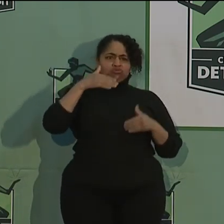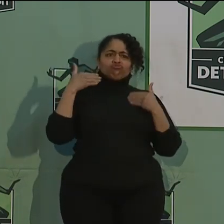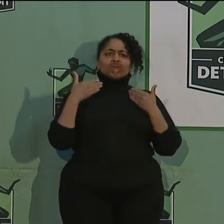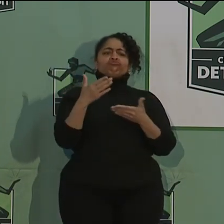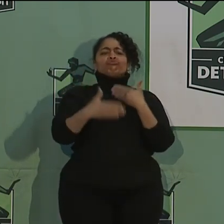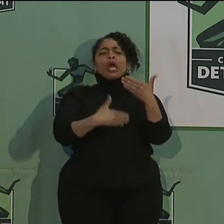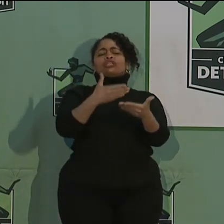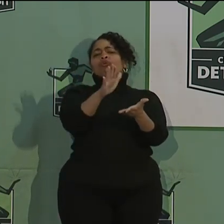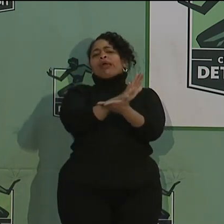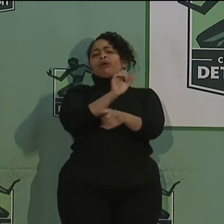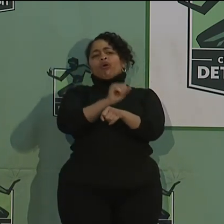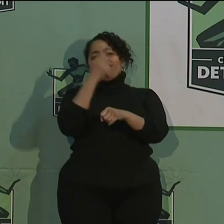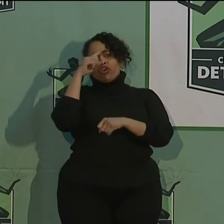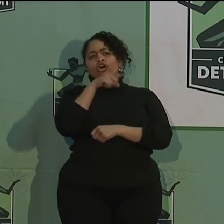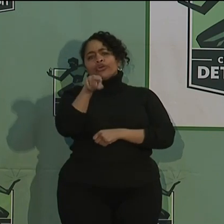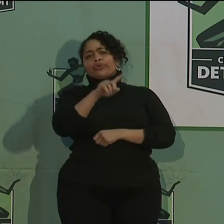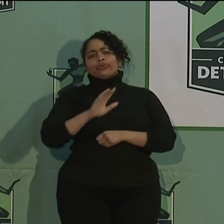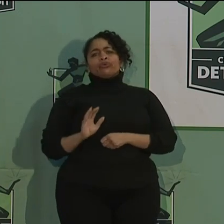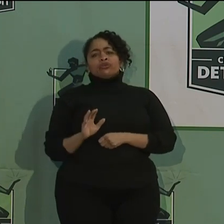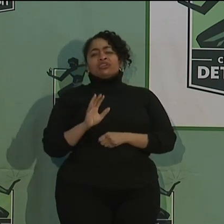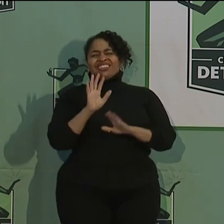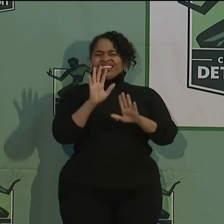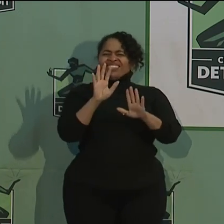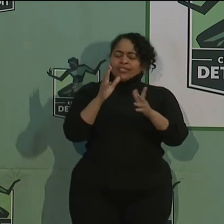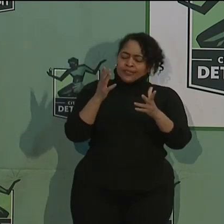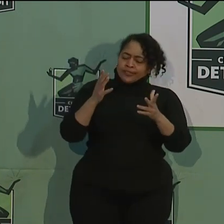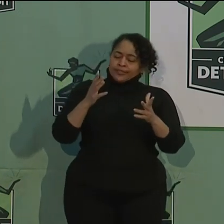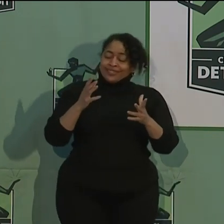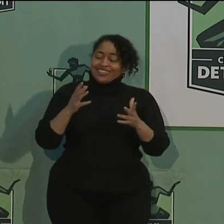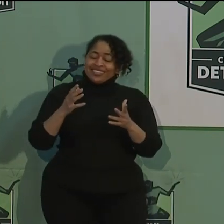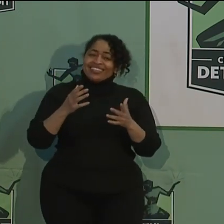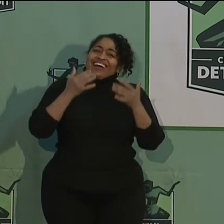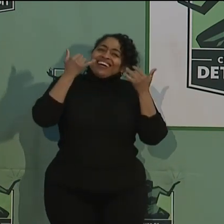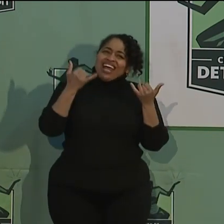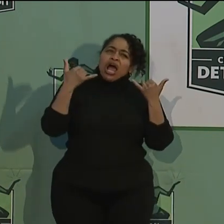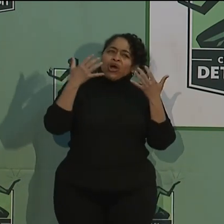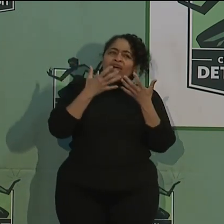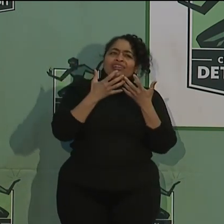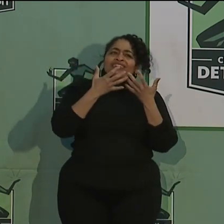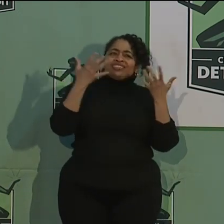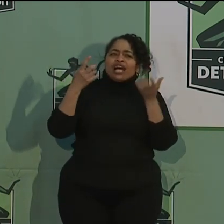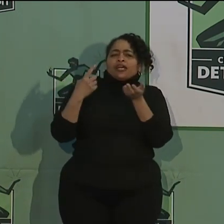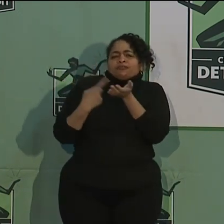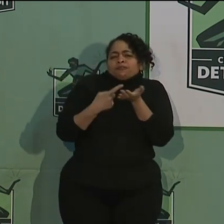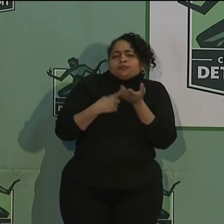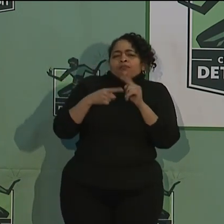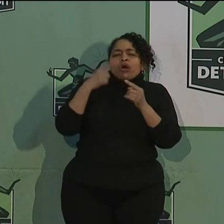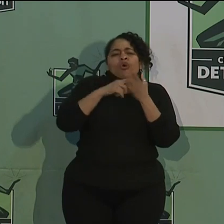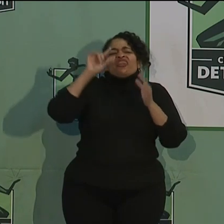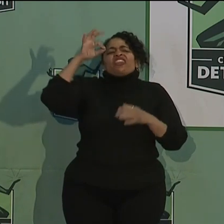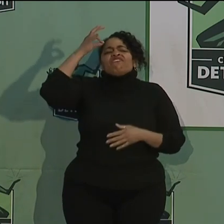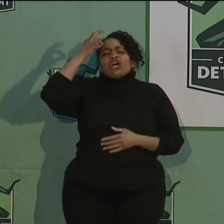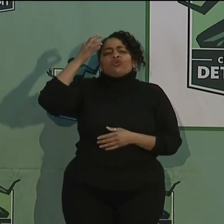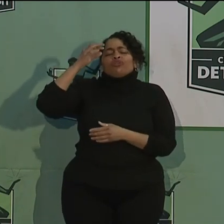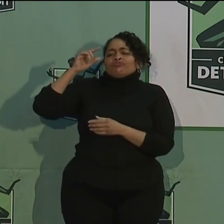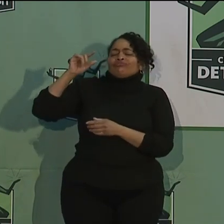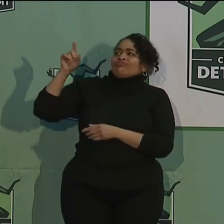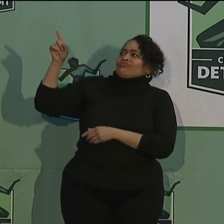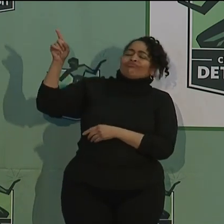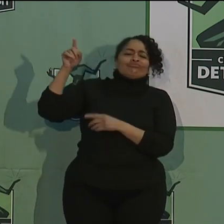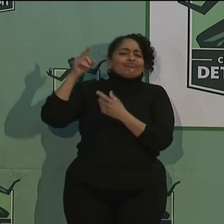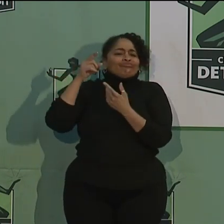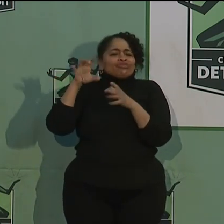And there's been a lot of talk about what the federal government has done well and done badly. And